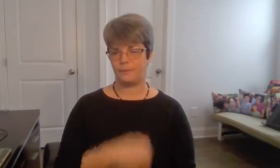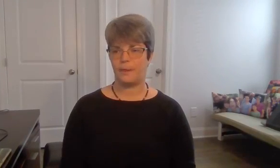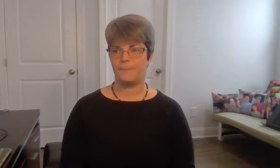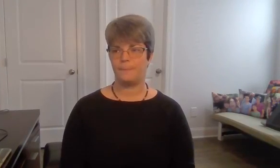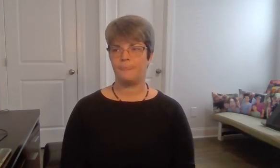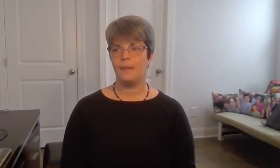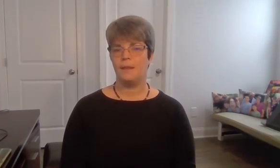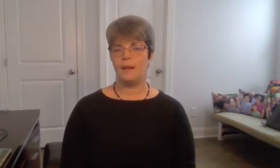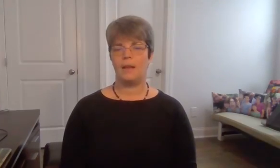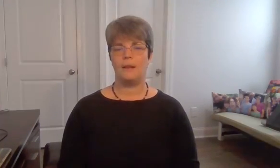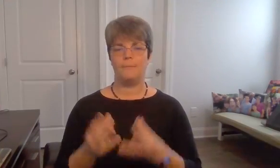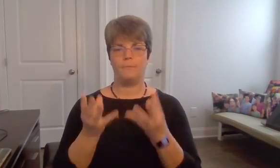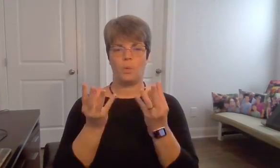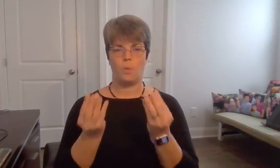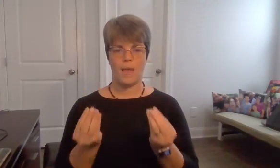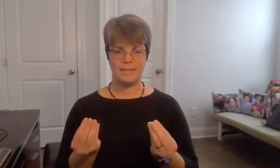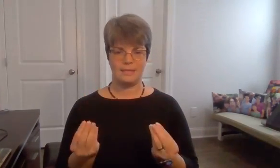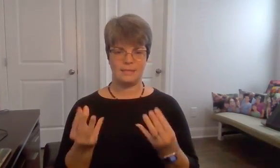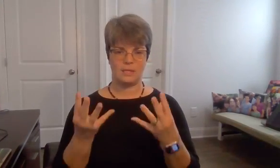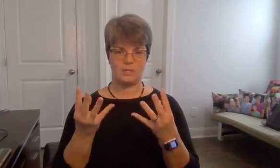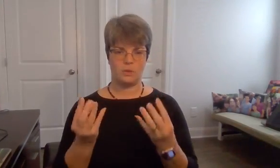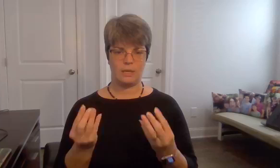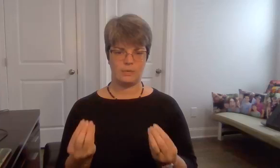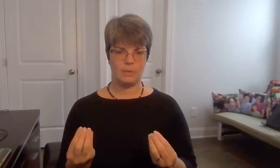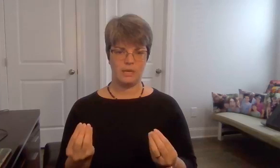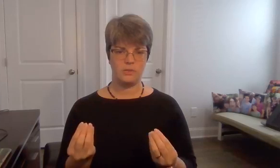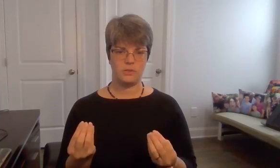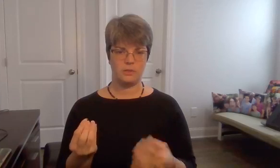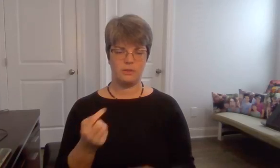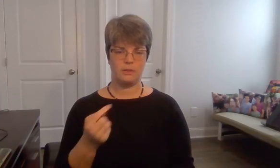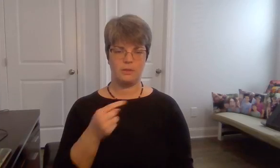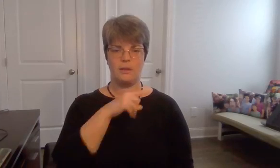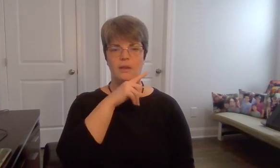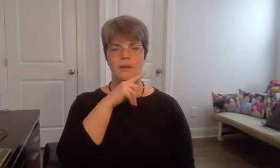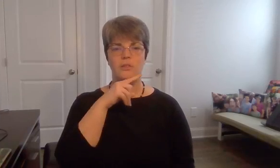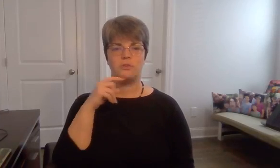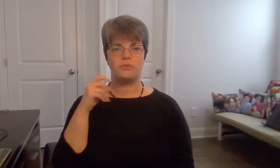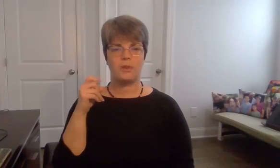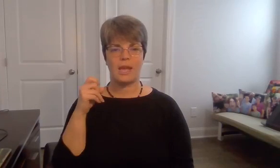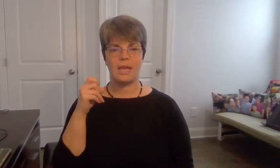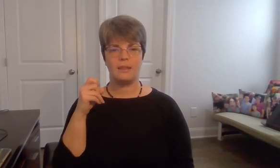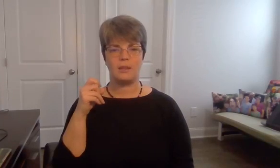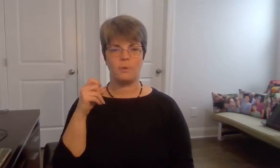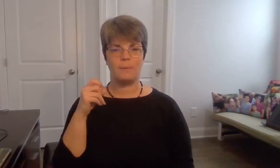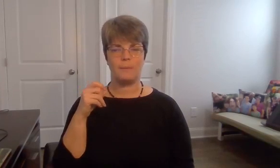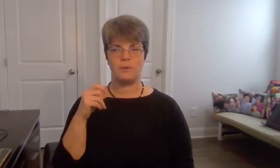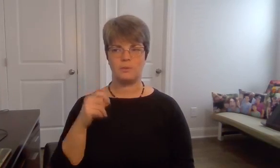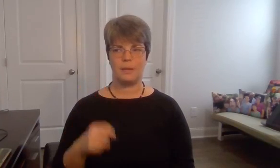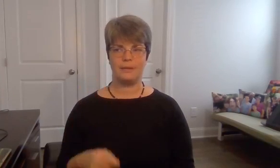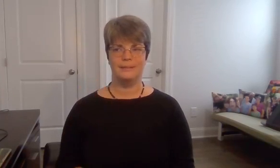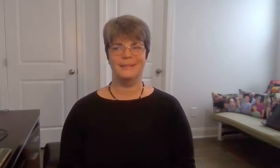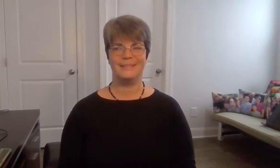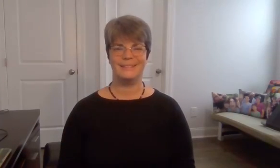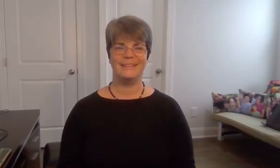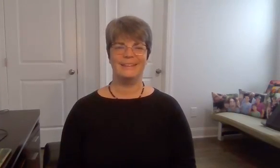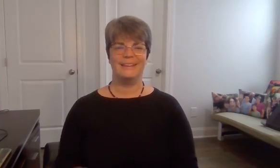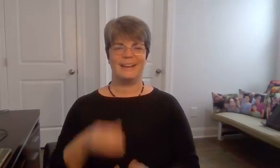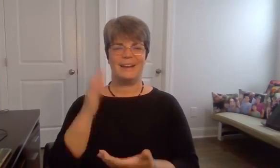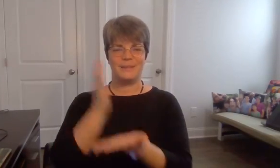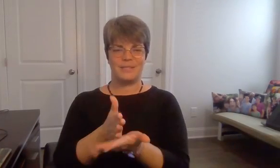Okay. Wet, it's like a soaking sponge. Dry, like you're wiping up their spit.